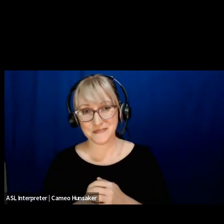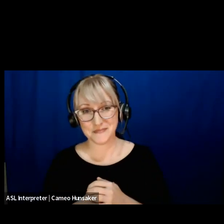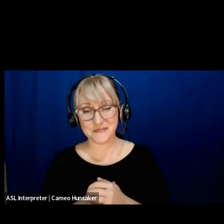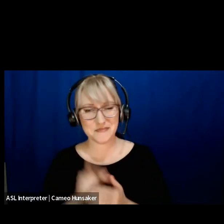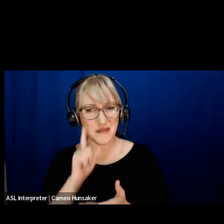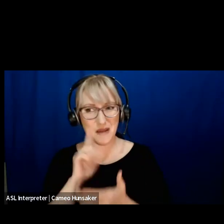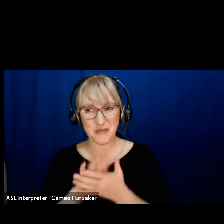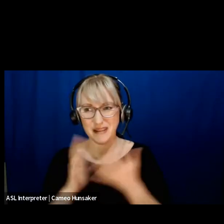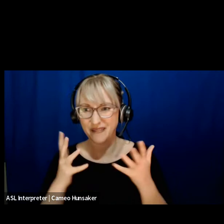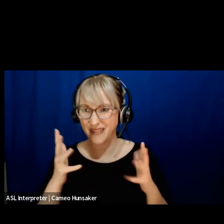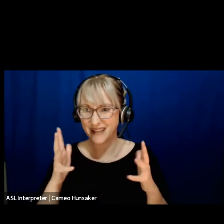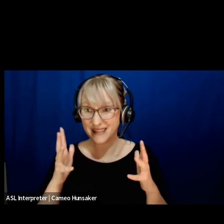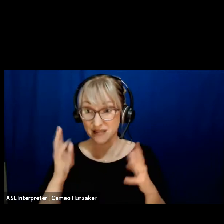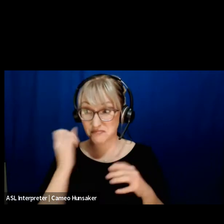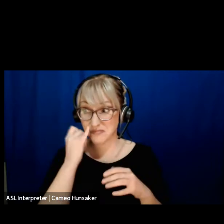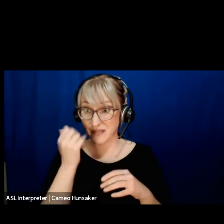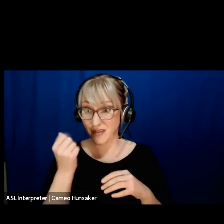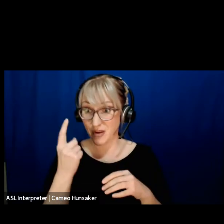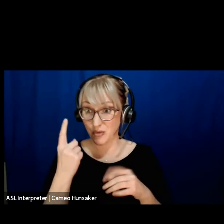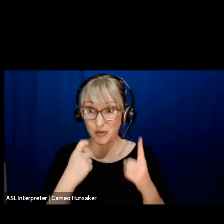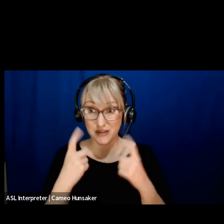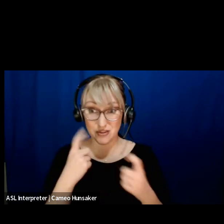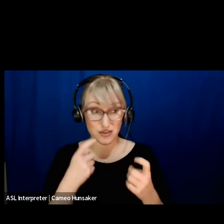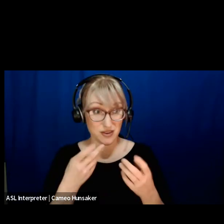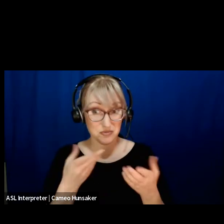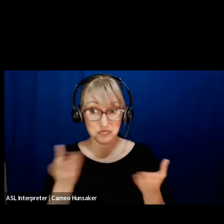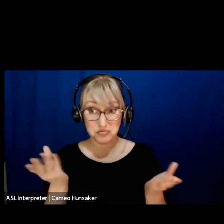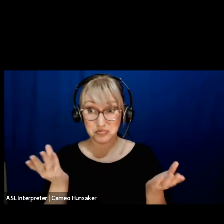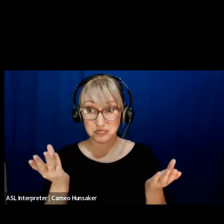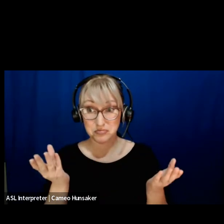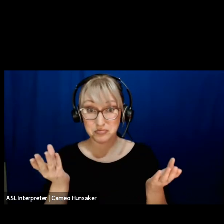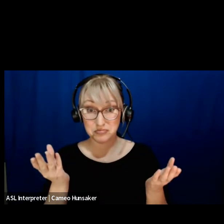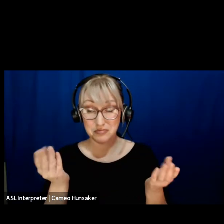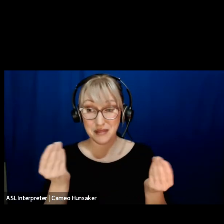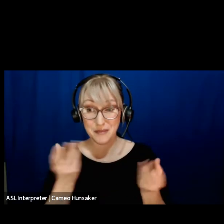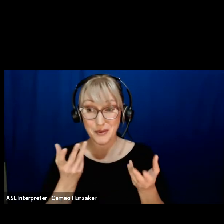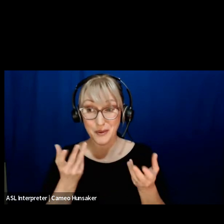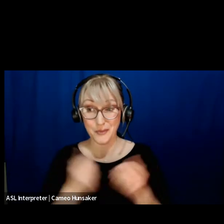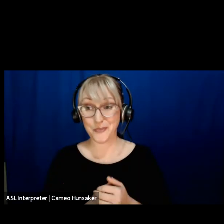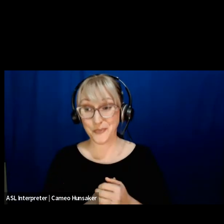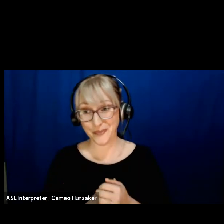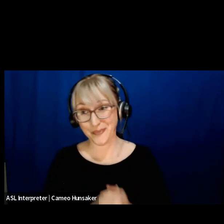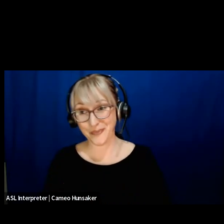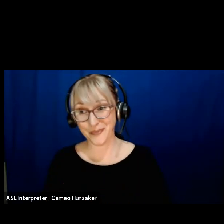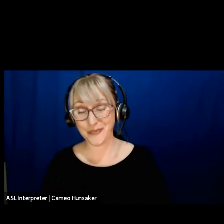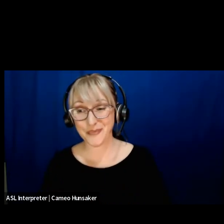all I have. So if anyone has any questions, let me know.